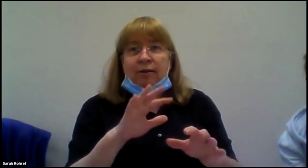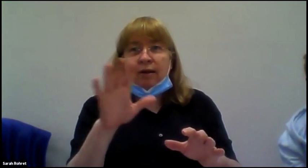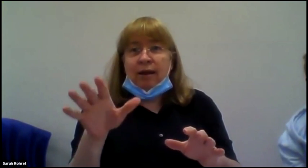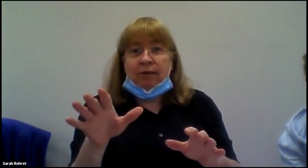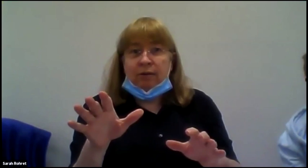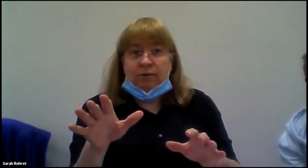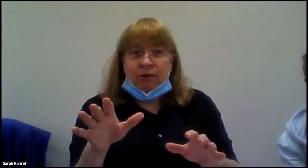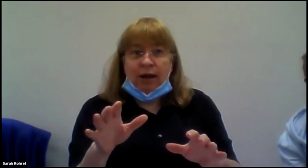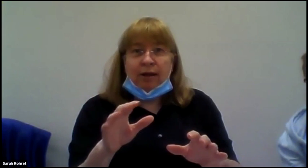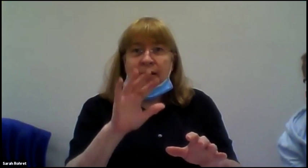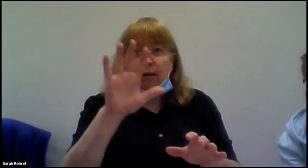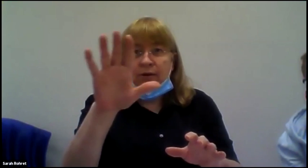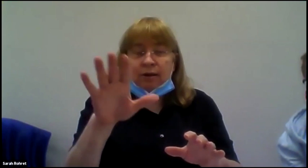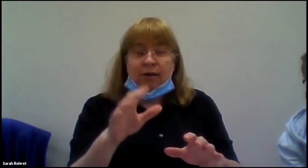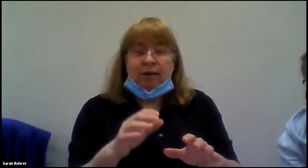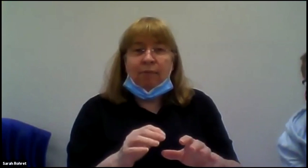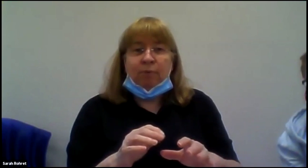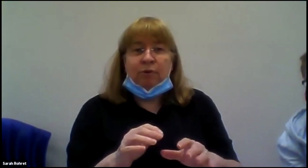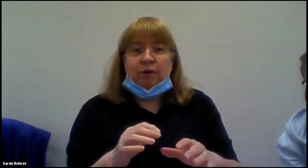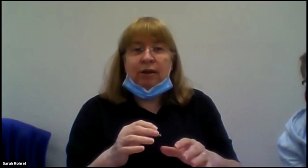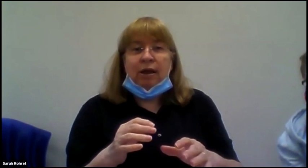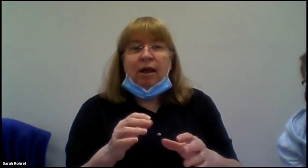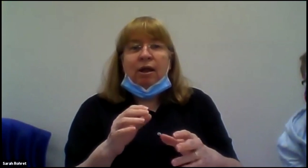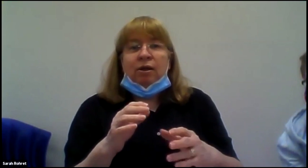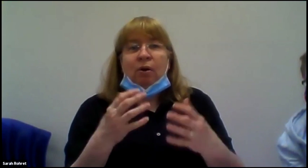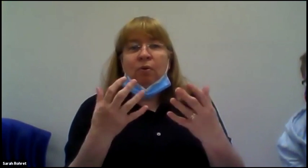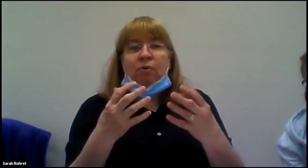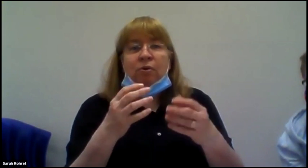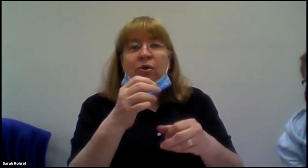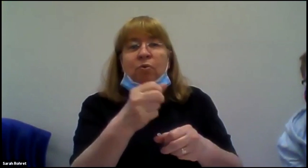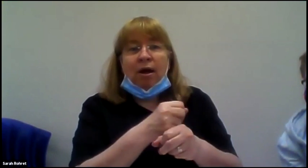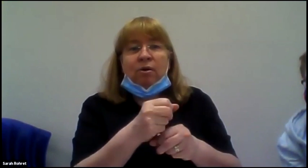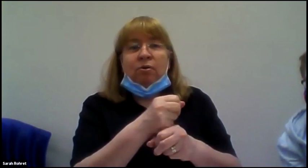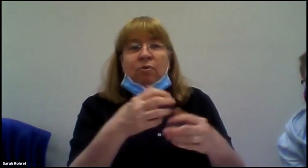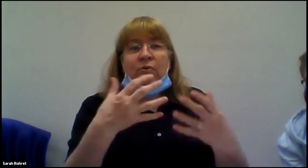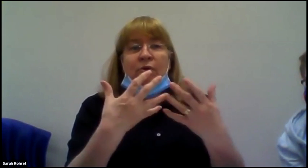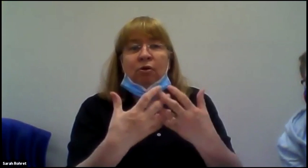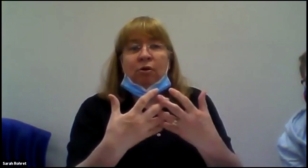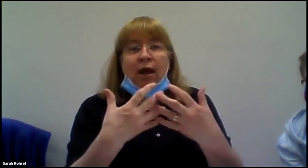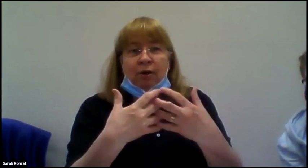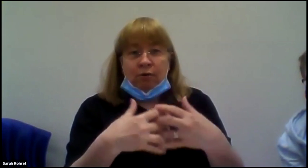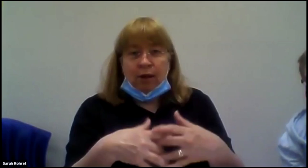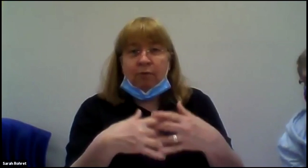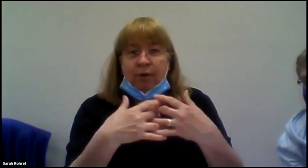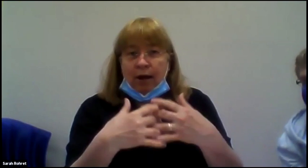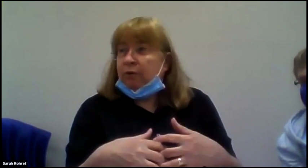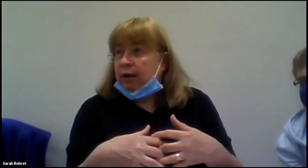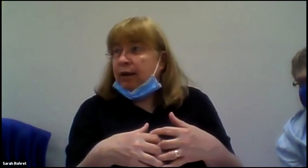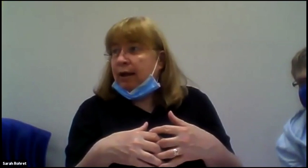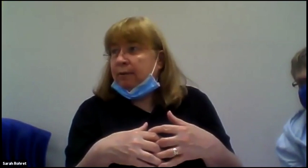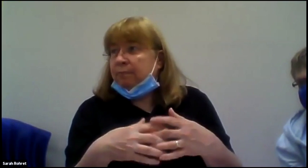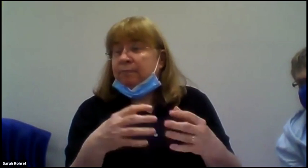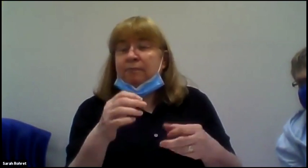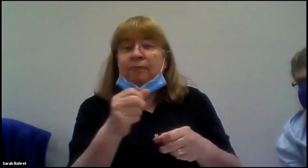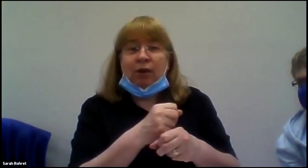you can't look at your hands. So it's a deaf person. So you want to learn how to do that without looking at them.